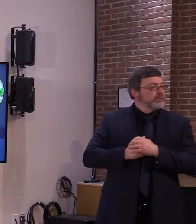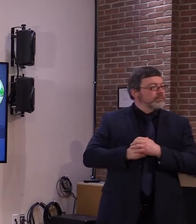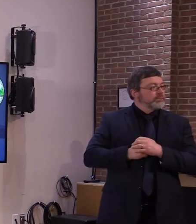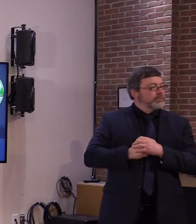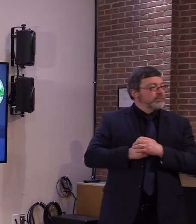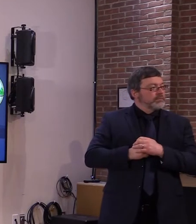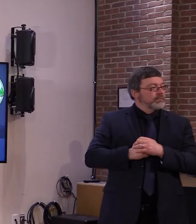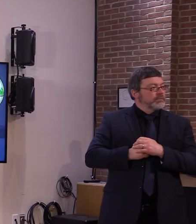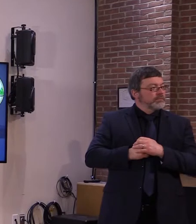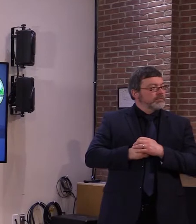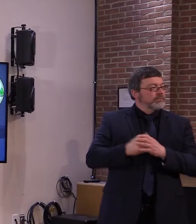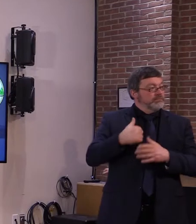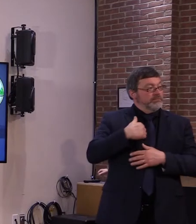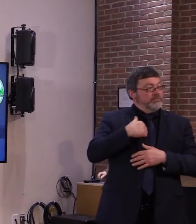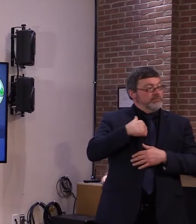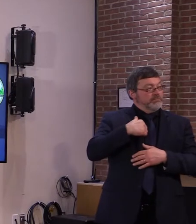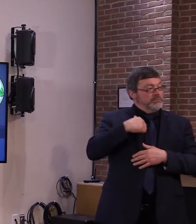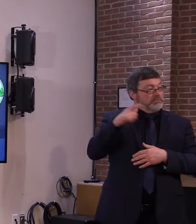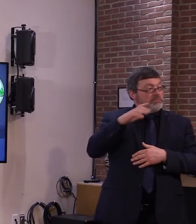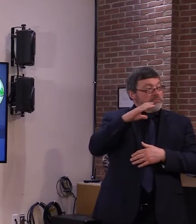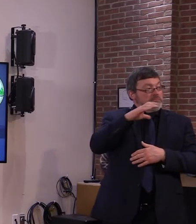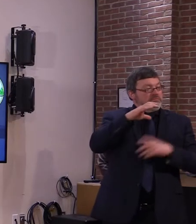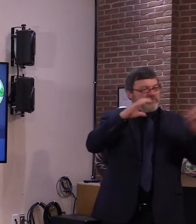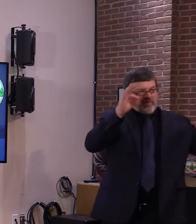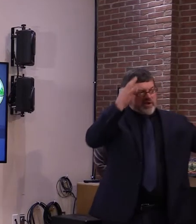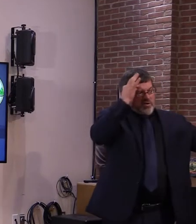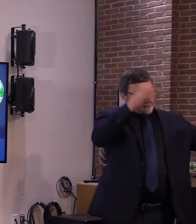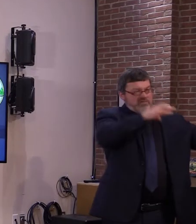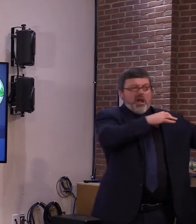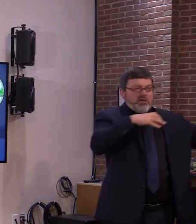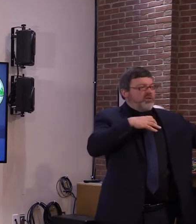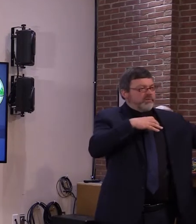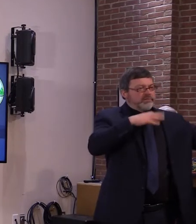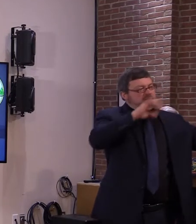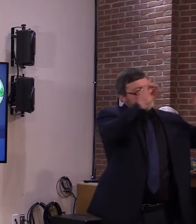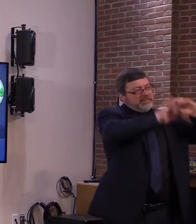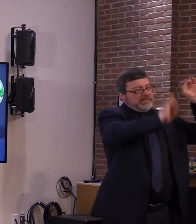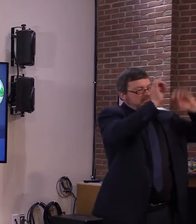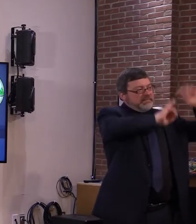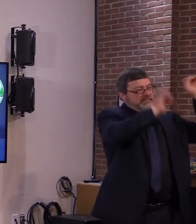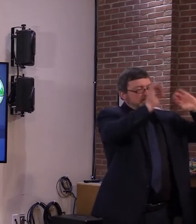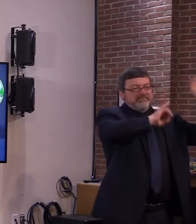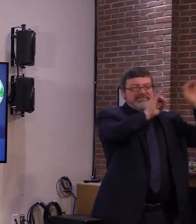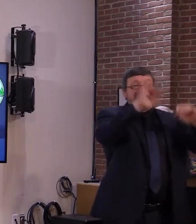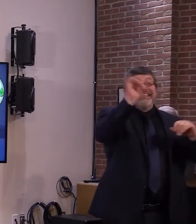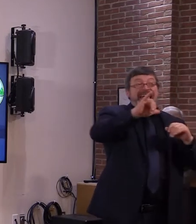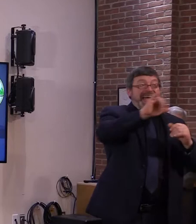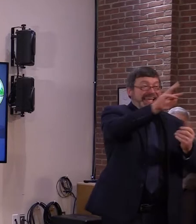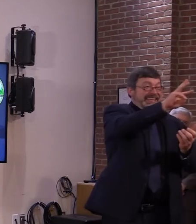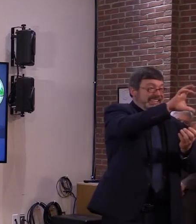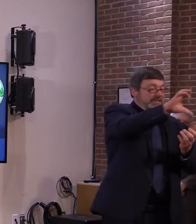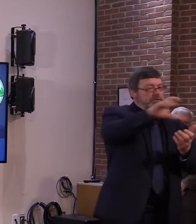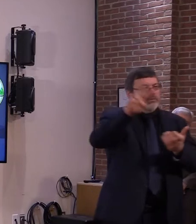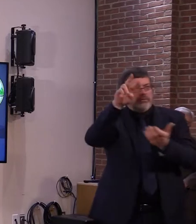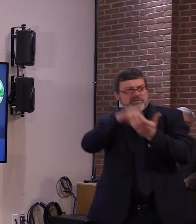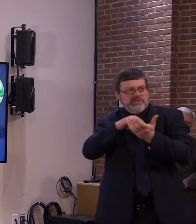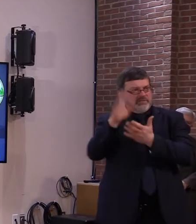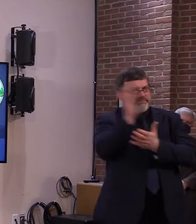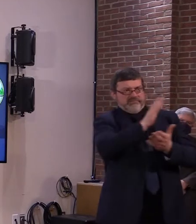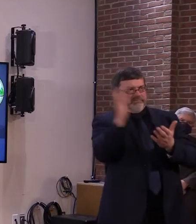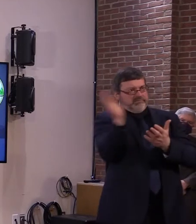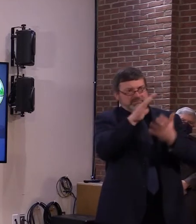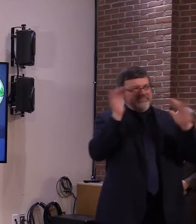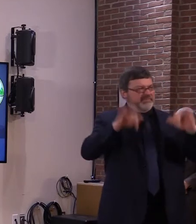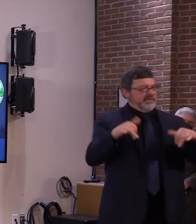uh congress over uh over the the extent you know whether six hundred or two thousand dollars on the personal imbursements reimbursements for